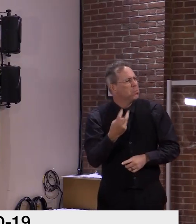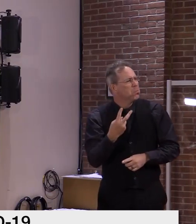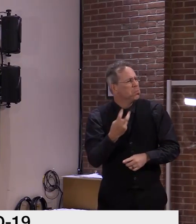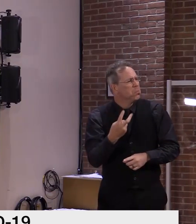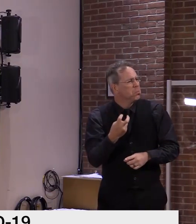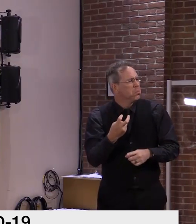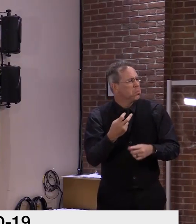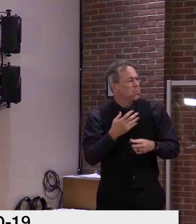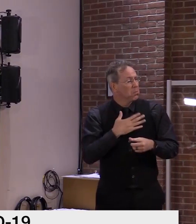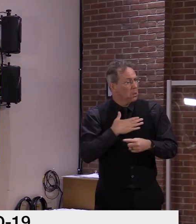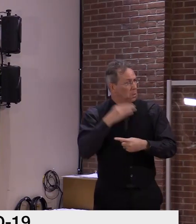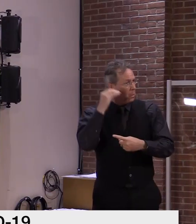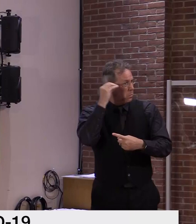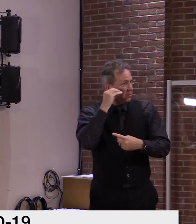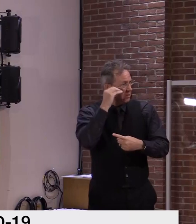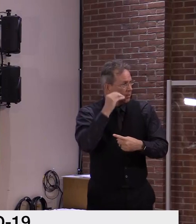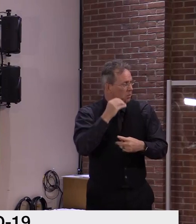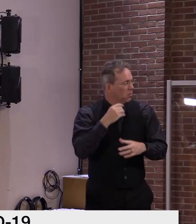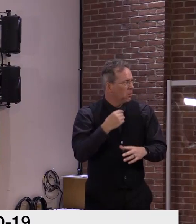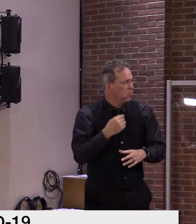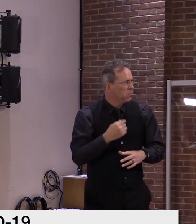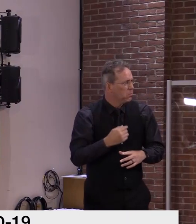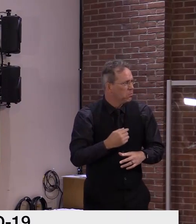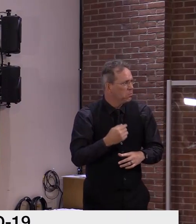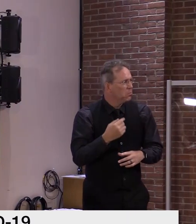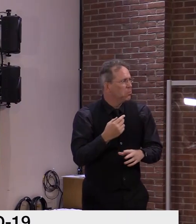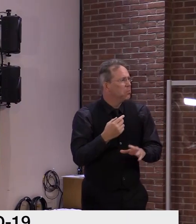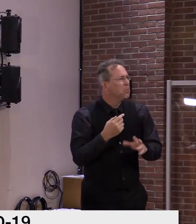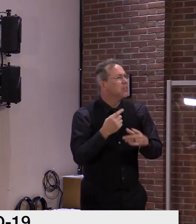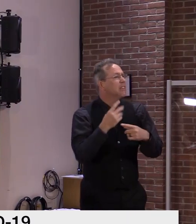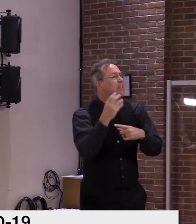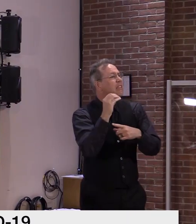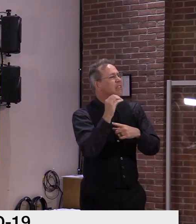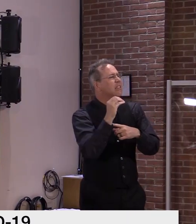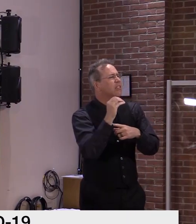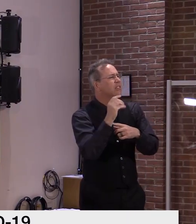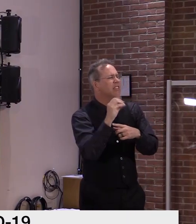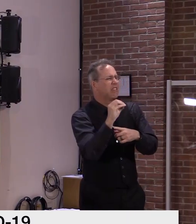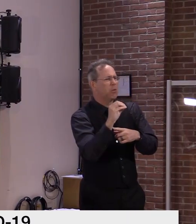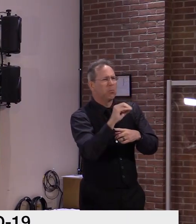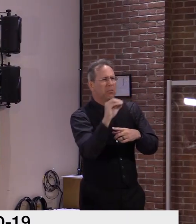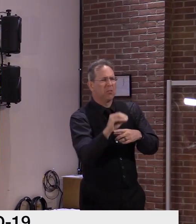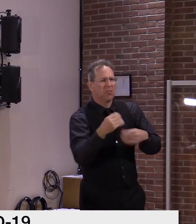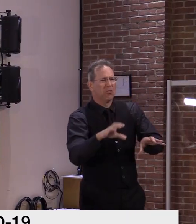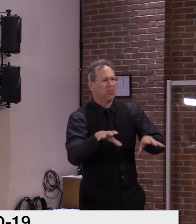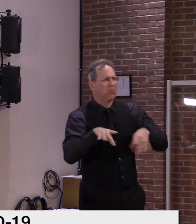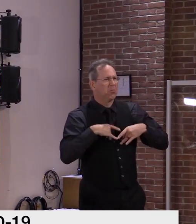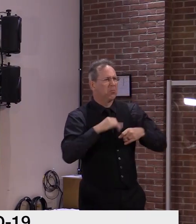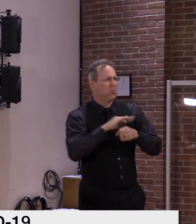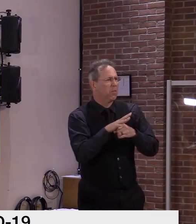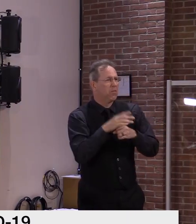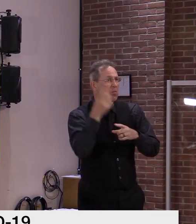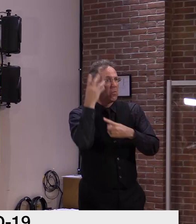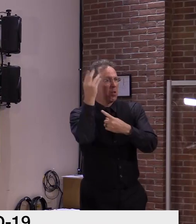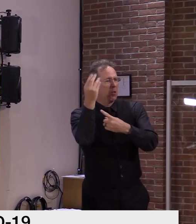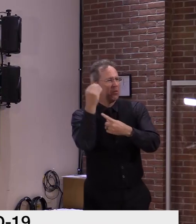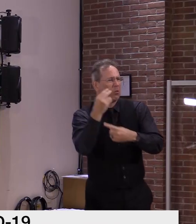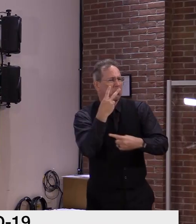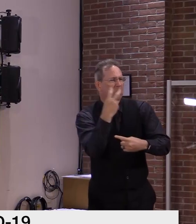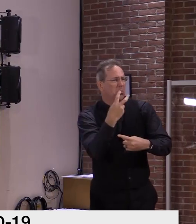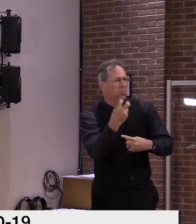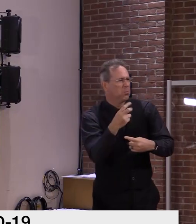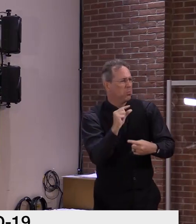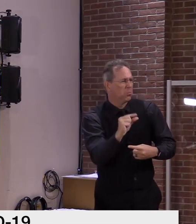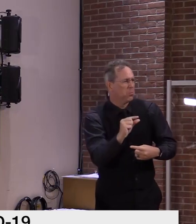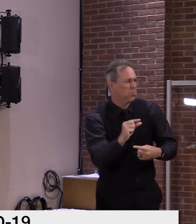any, it would be very much one or two or three cases at the most, but possibly zero. Okay.